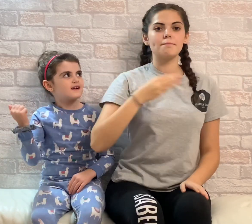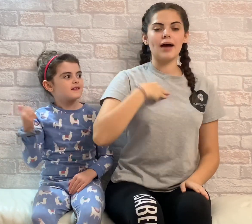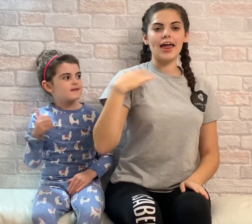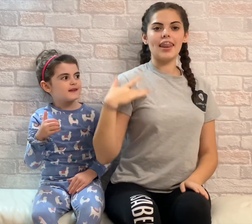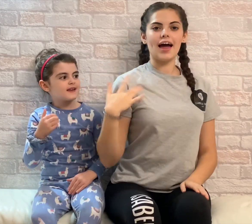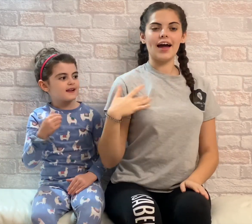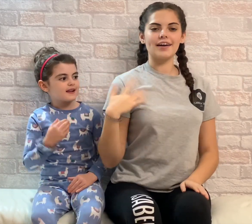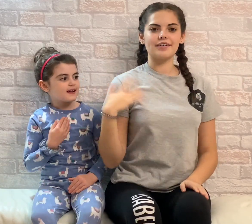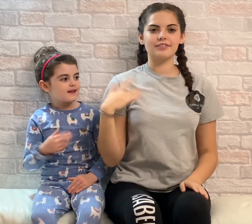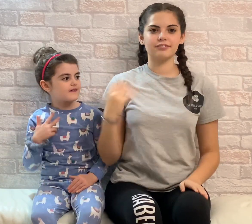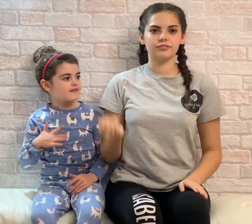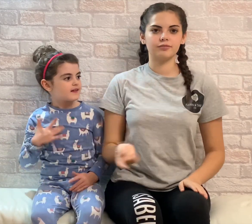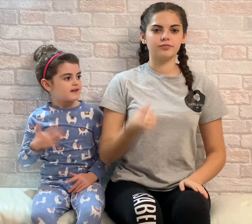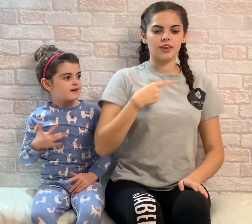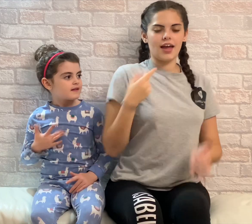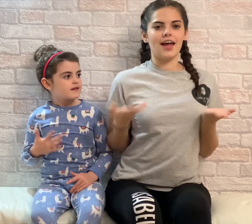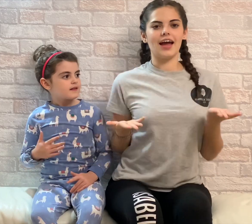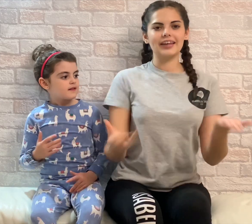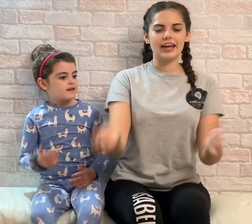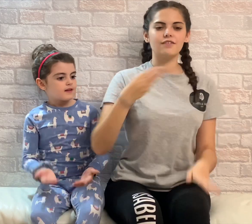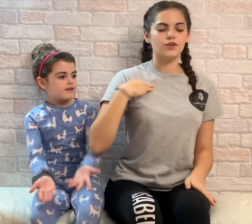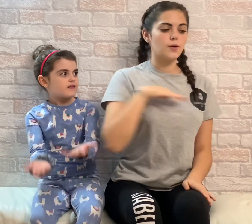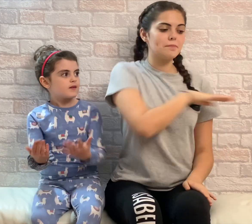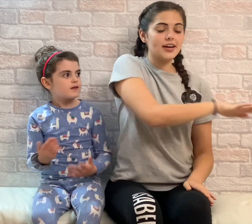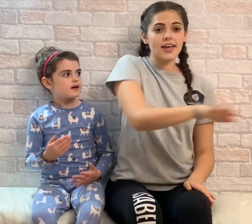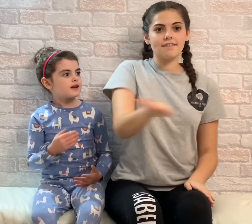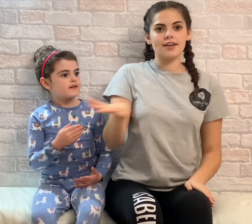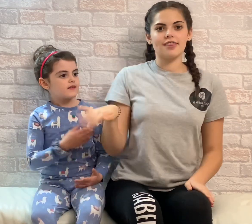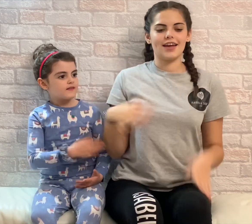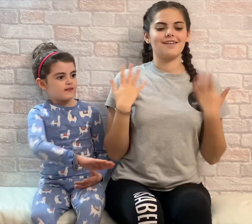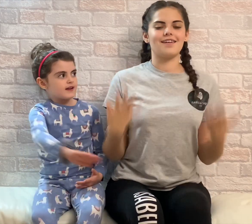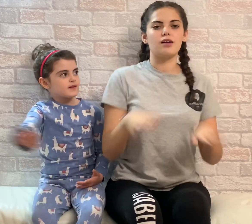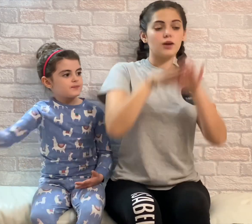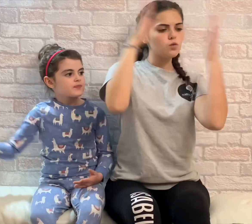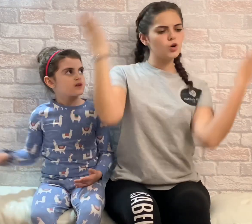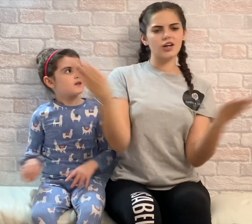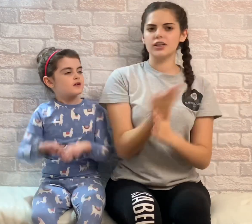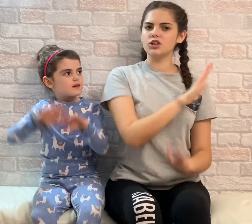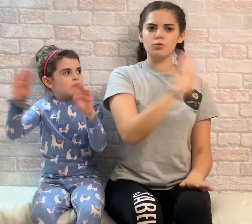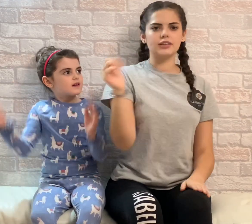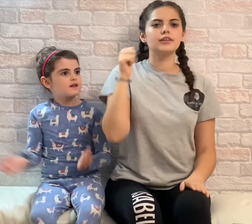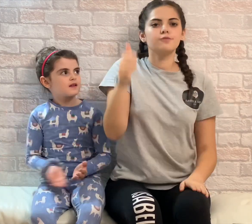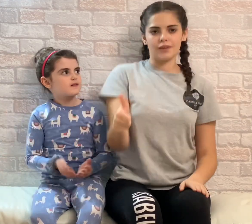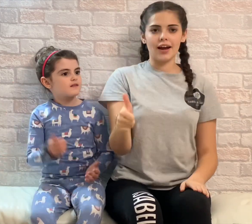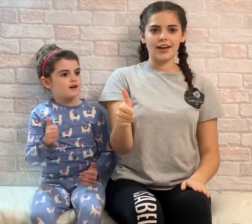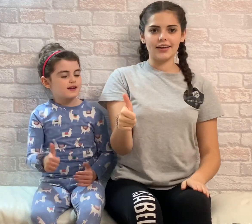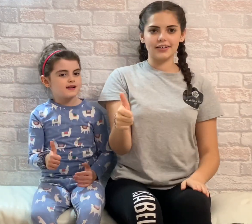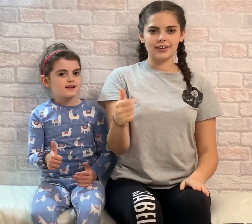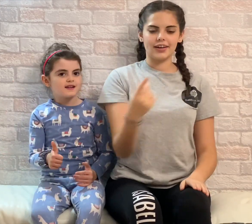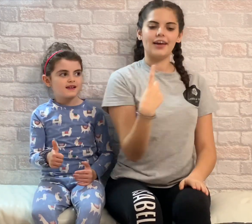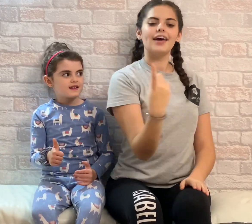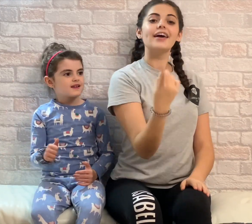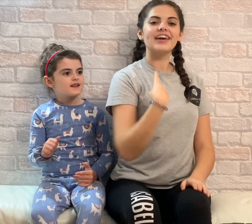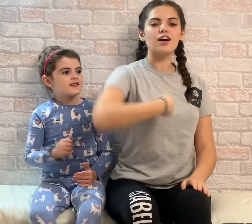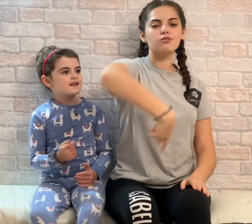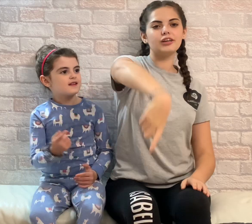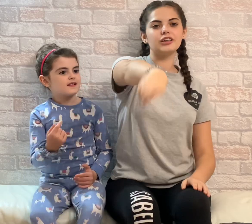my life. I gave you my everything, now my world don't seem right. Can we just